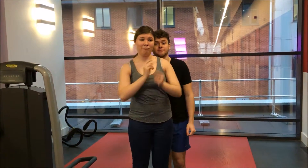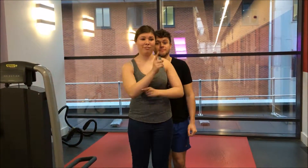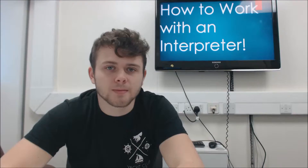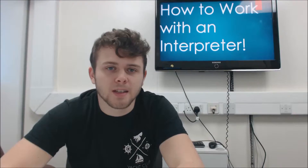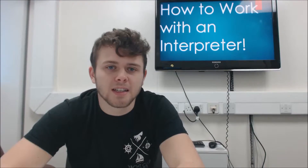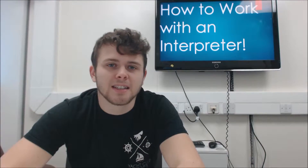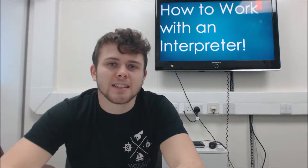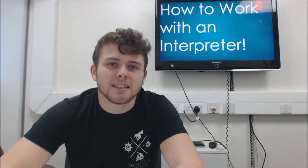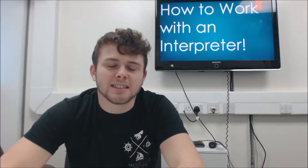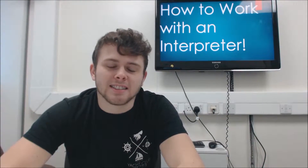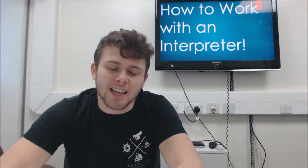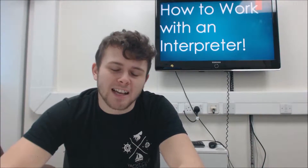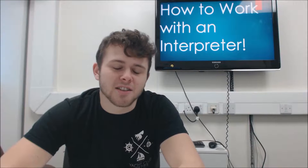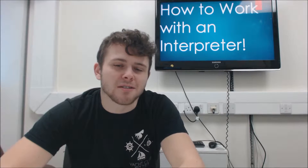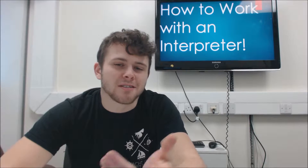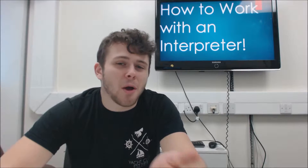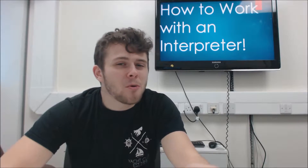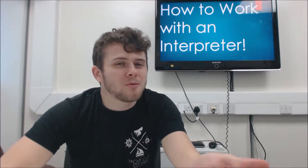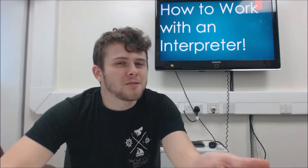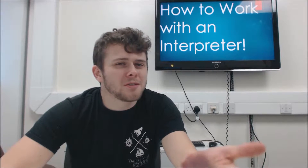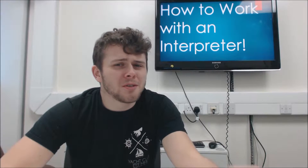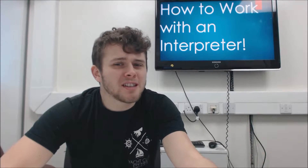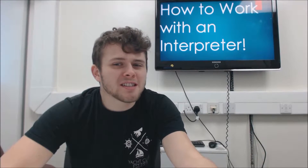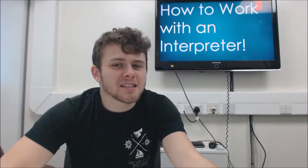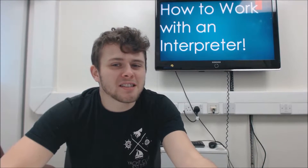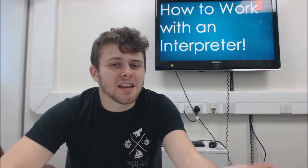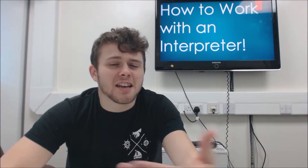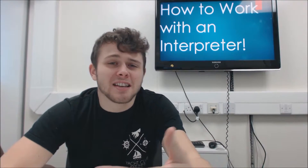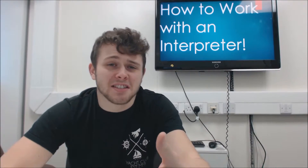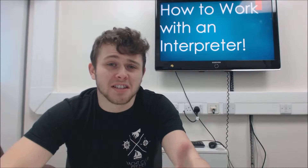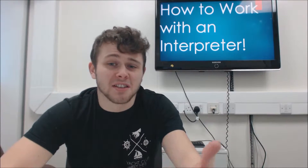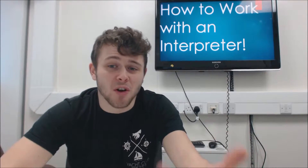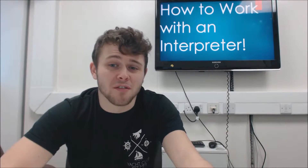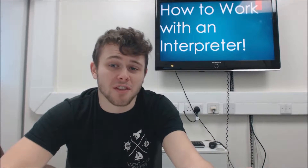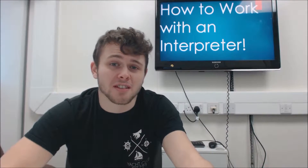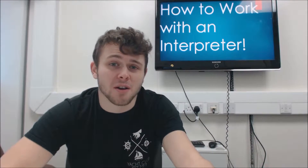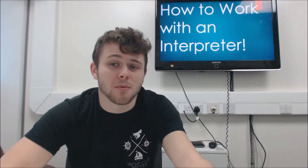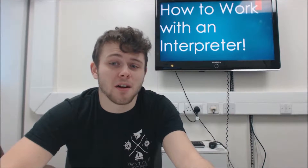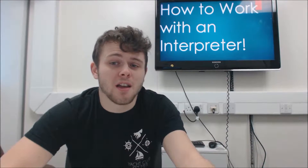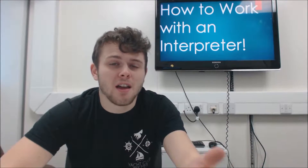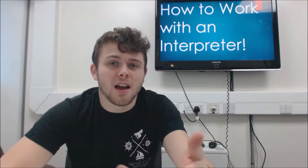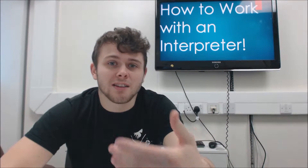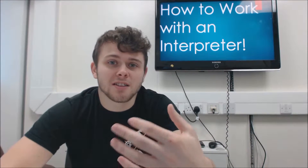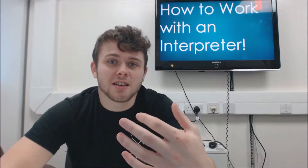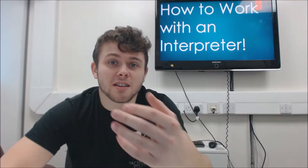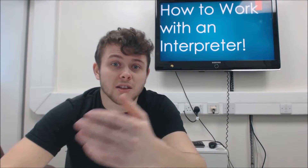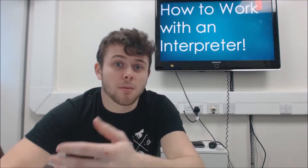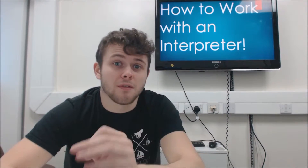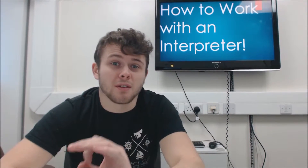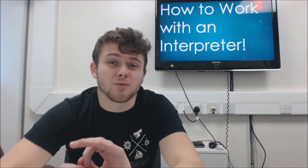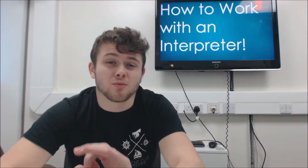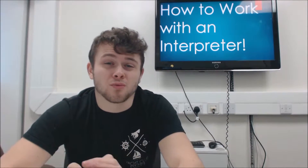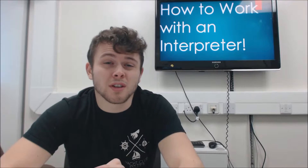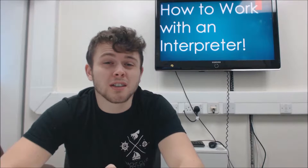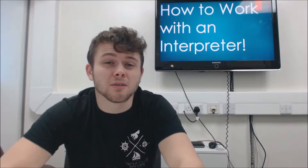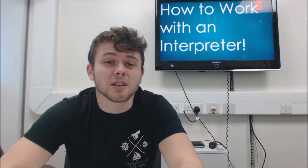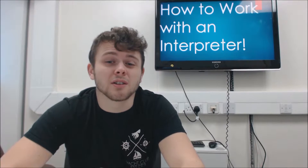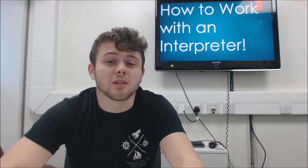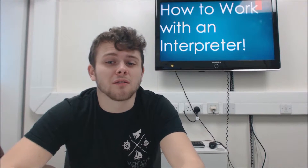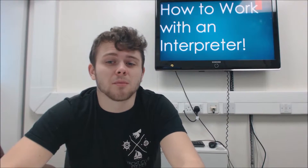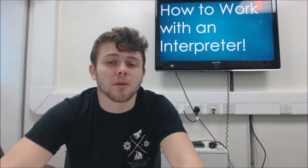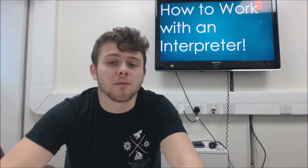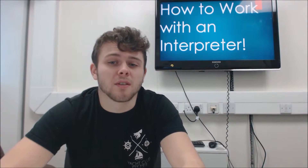later. Yeah, so don't do this. It's annoying for the interpreter. As you can see, the interpreter feels